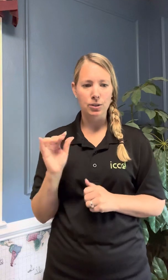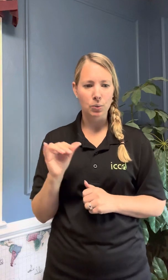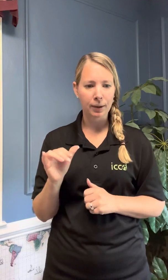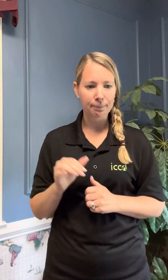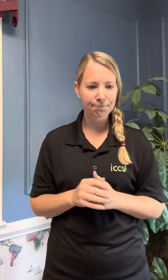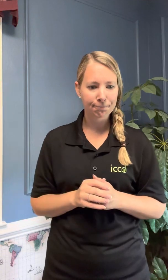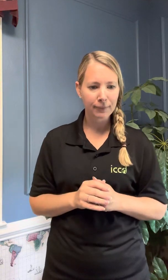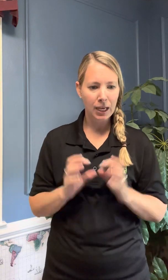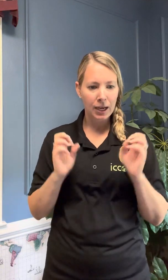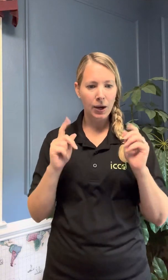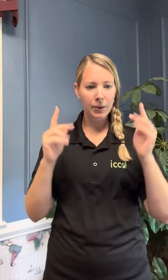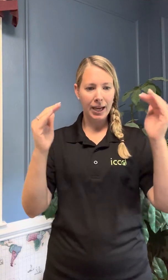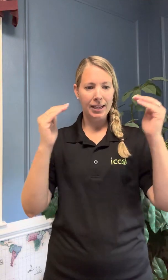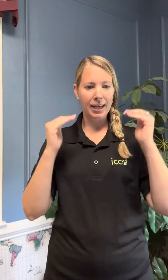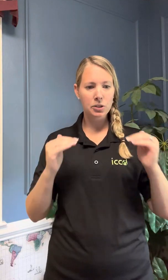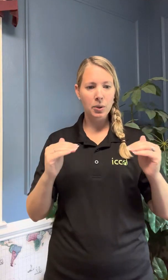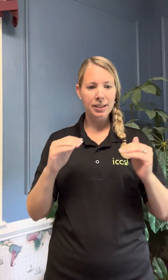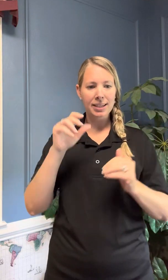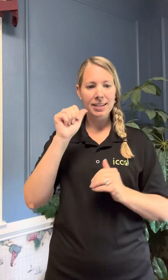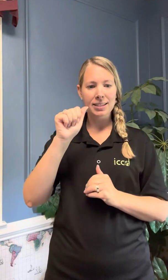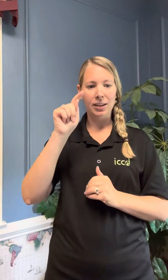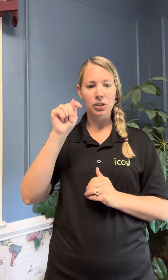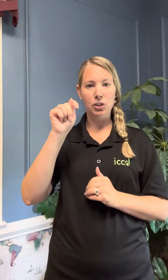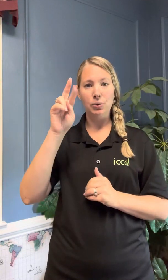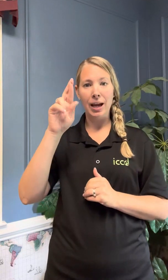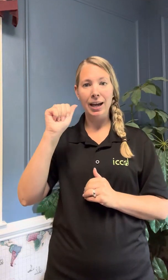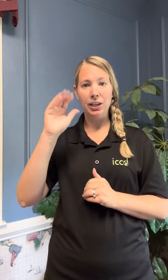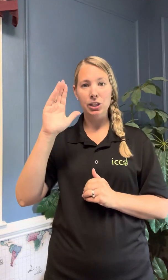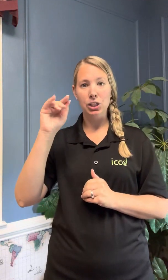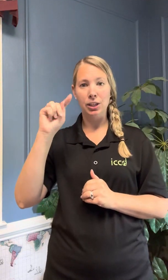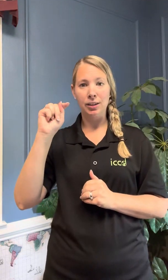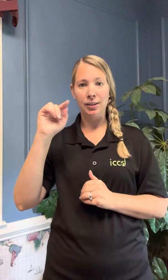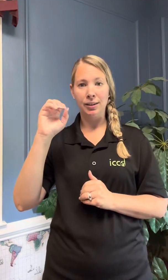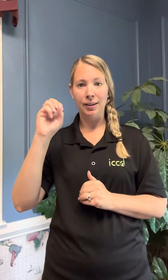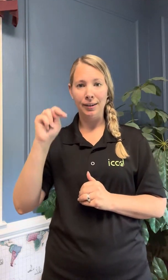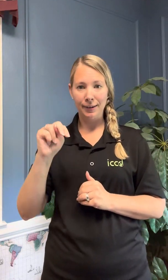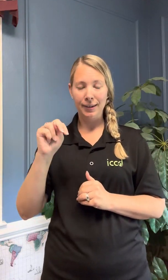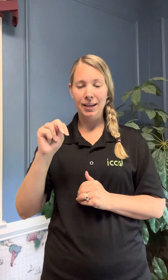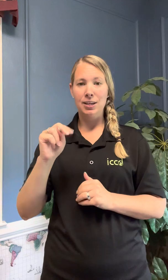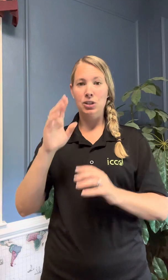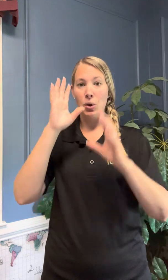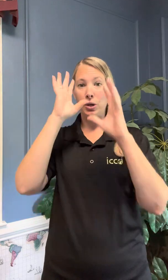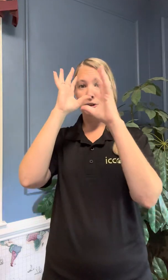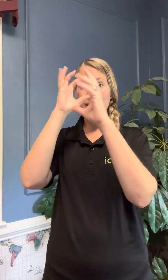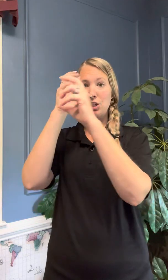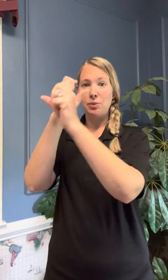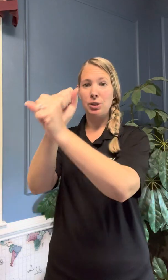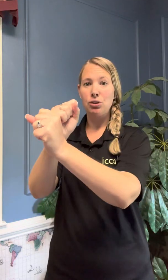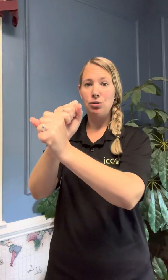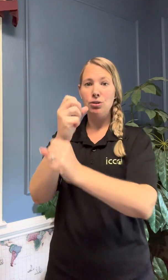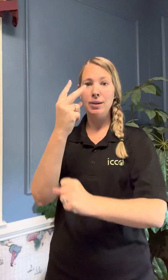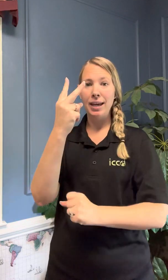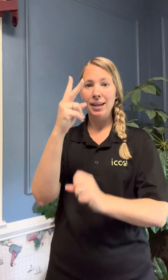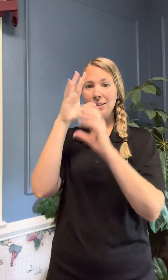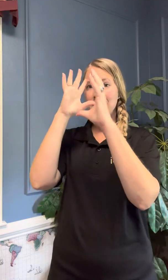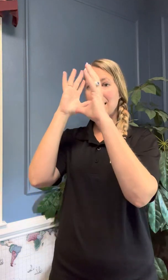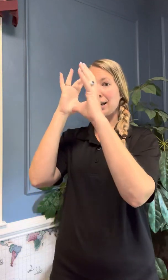well. Okay, next one is attraction. So attraction, we can do two hands, kind